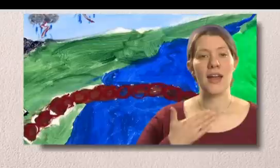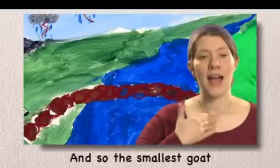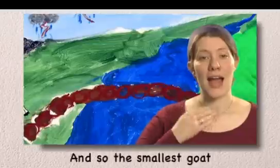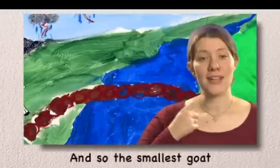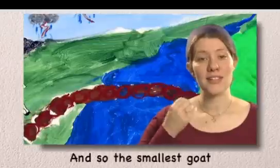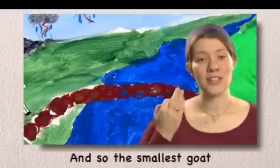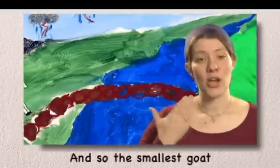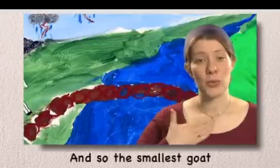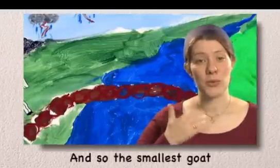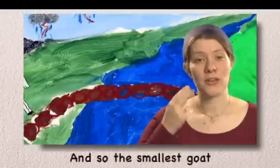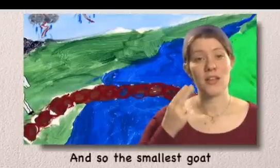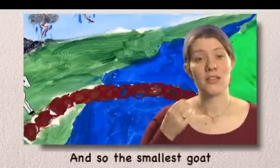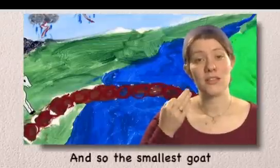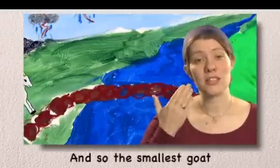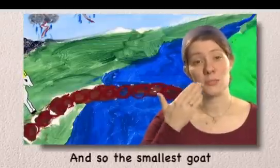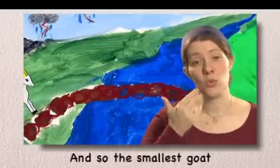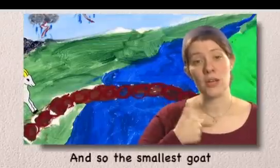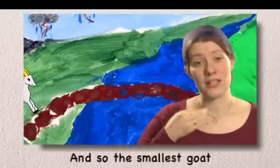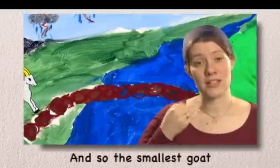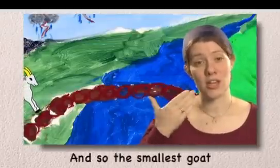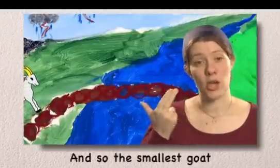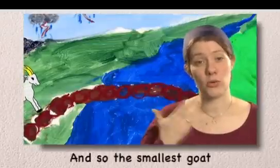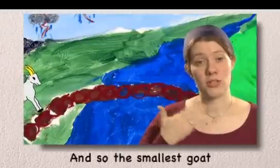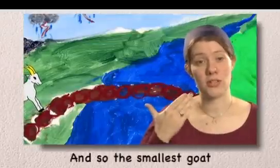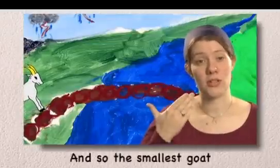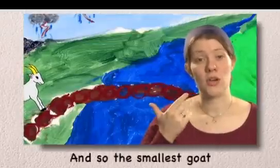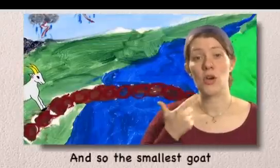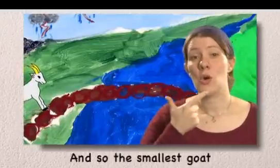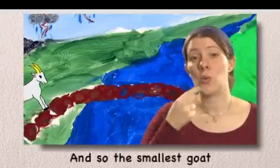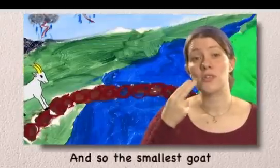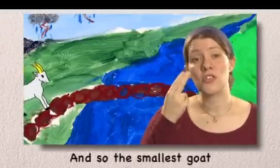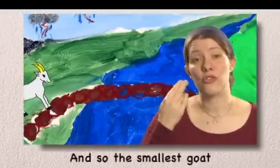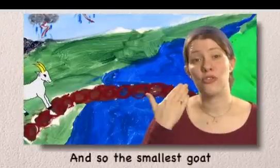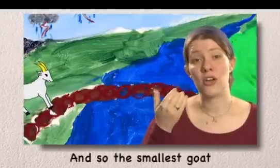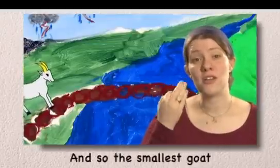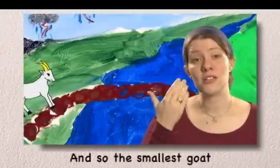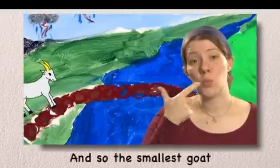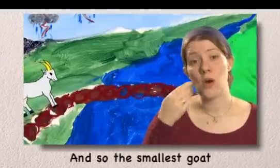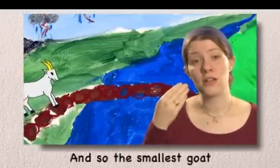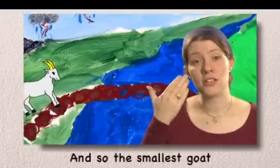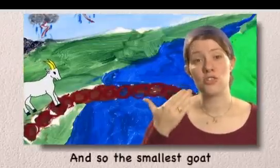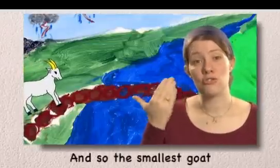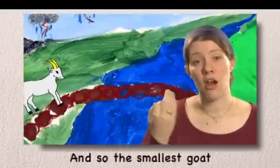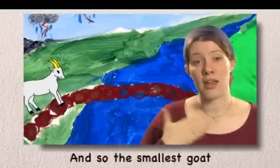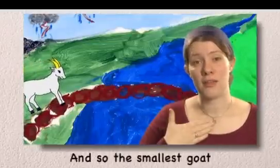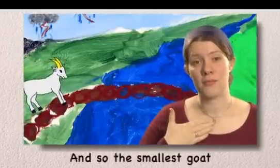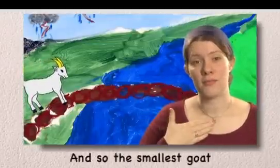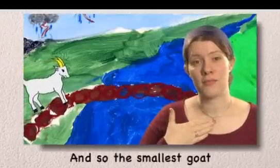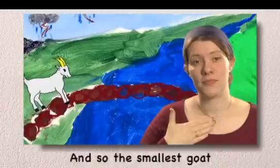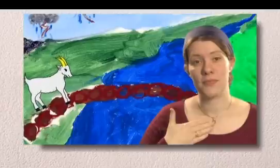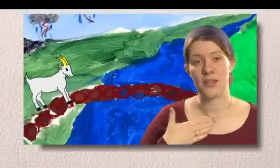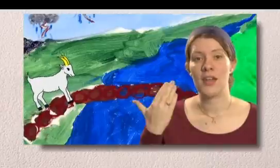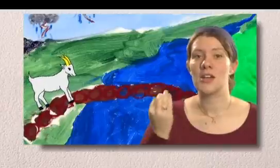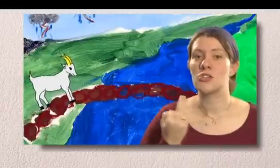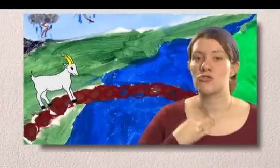And so the smallest goat was the first one to try.